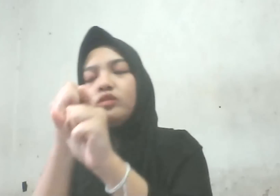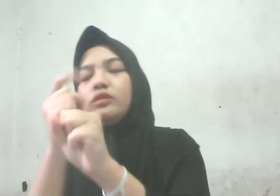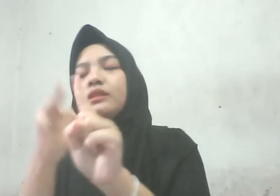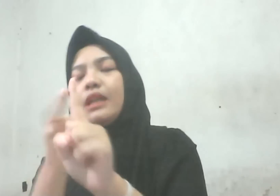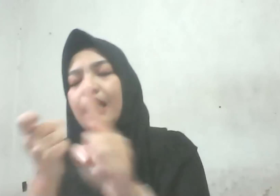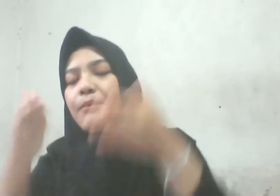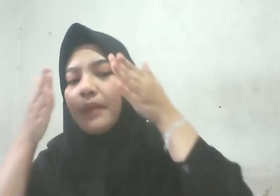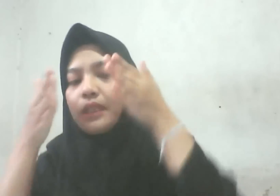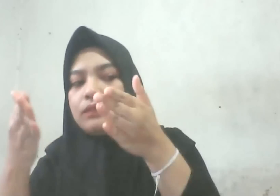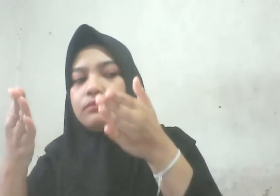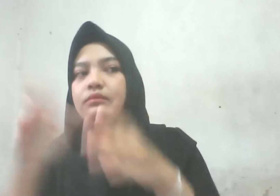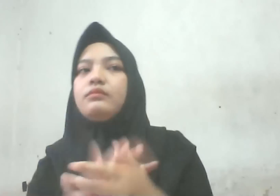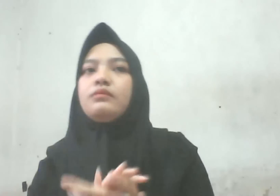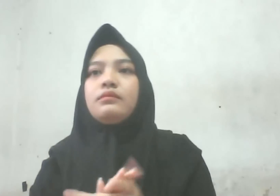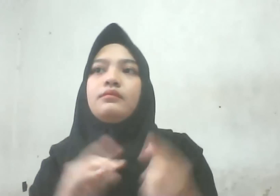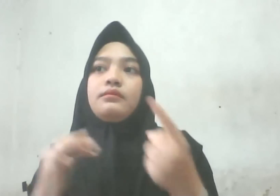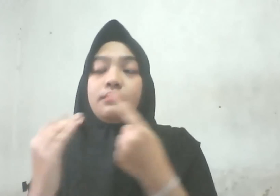It looks for social barriers.